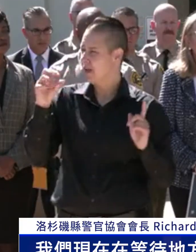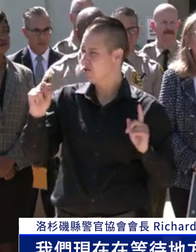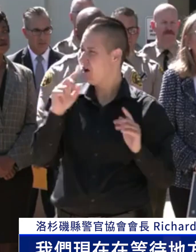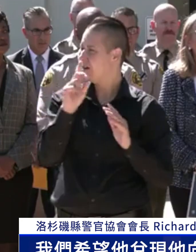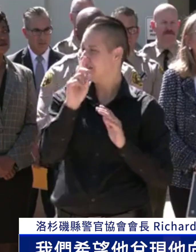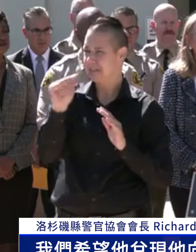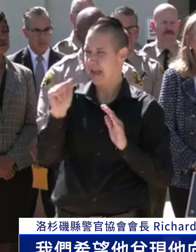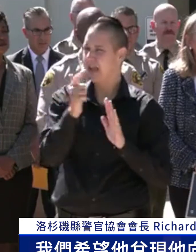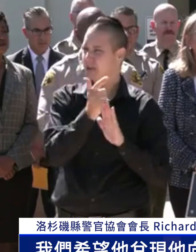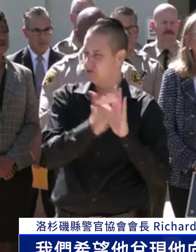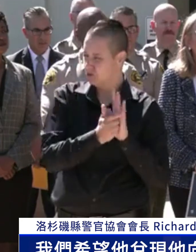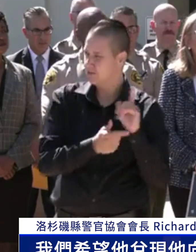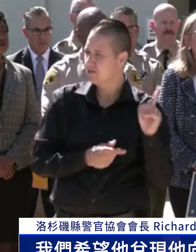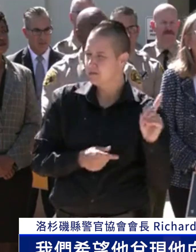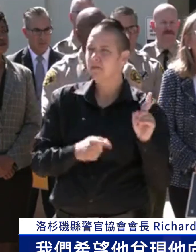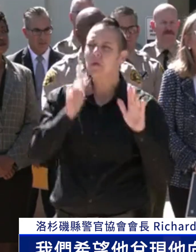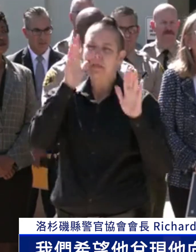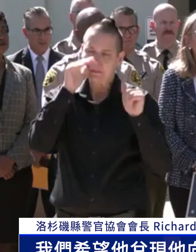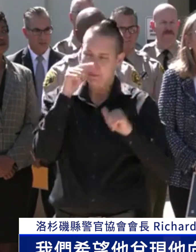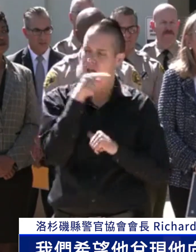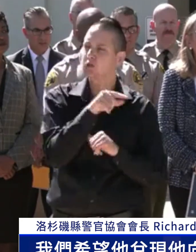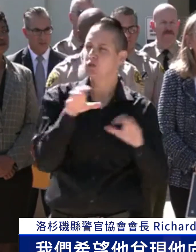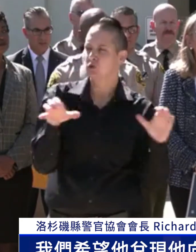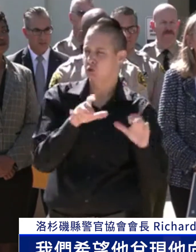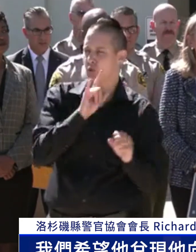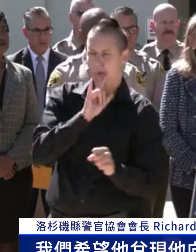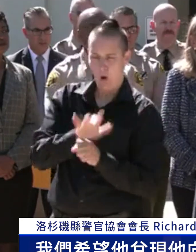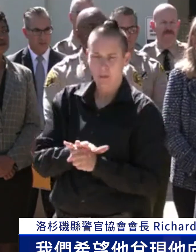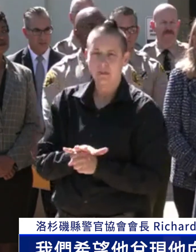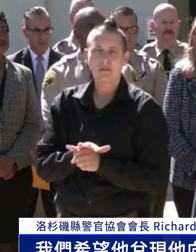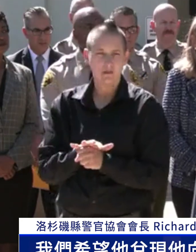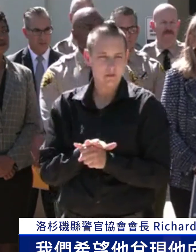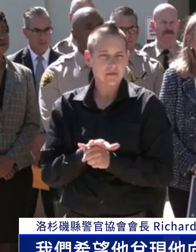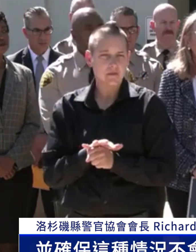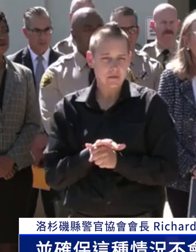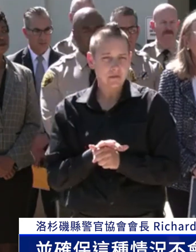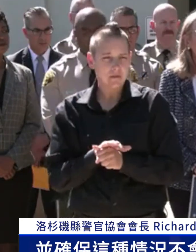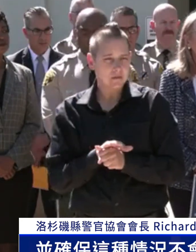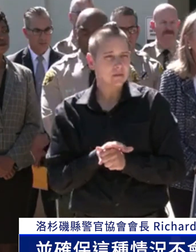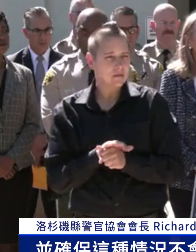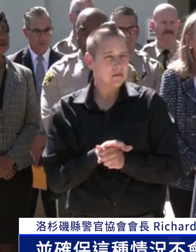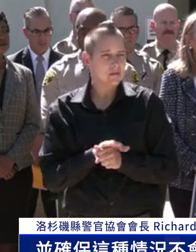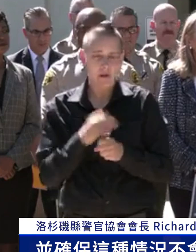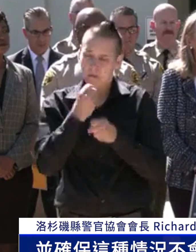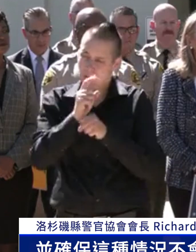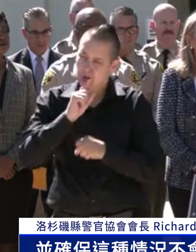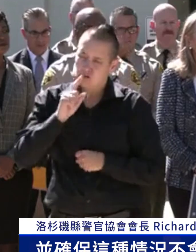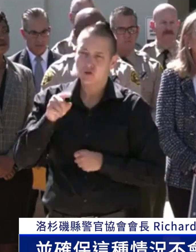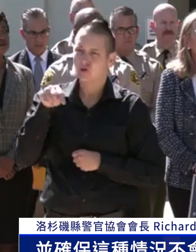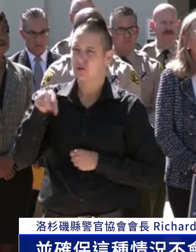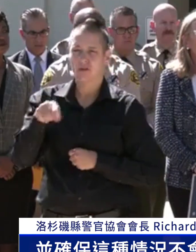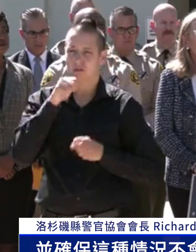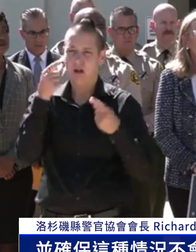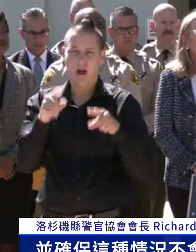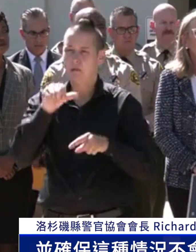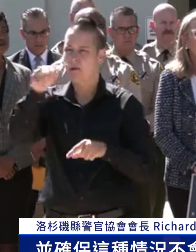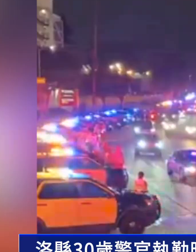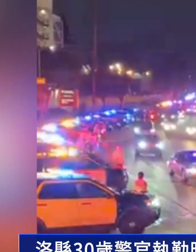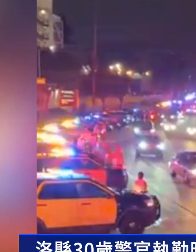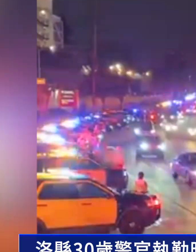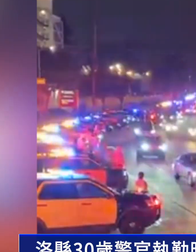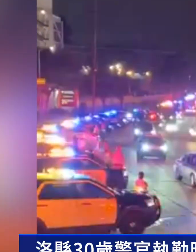attorney. We expect that he'll do what he assured Sheriff Looney he would do and make sure that this does not happen to another